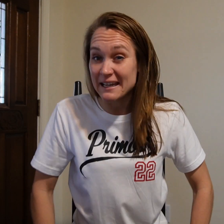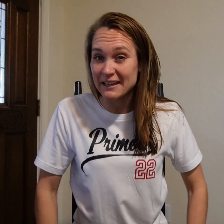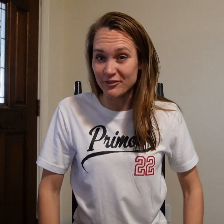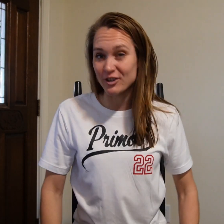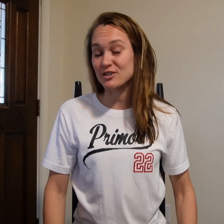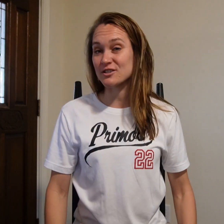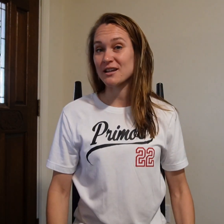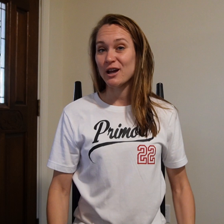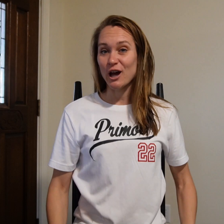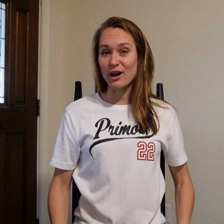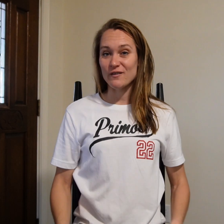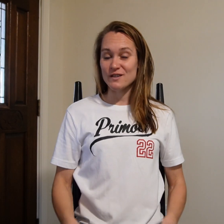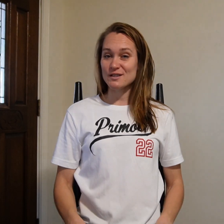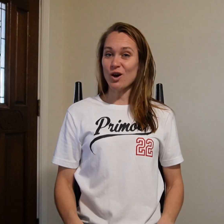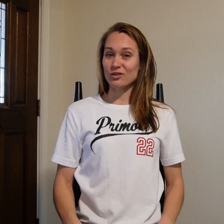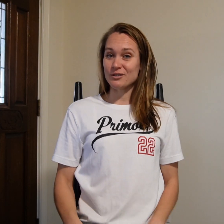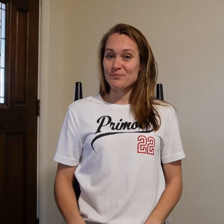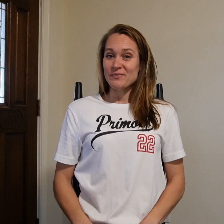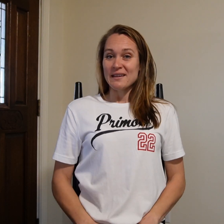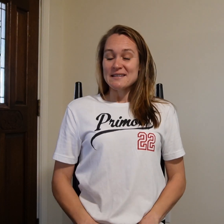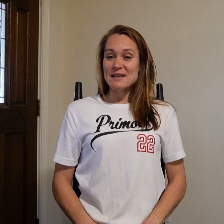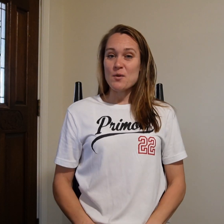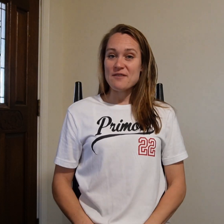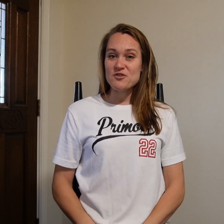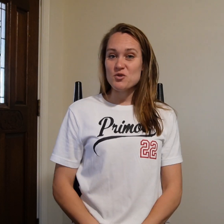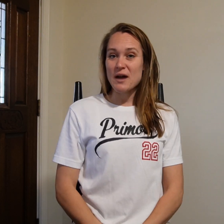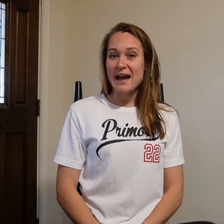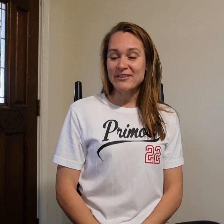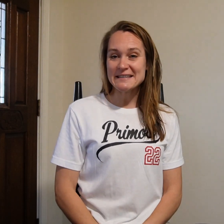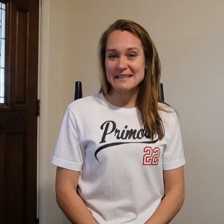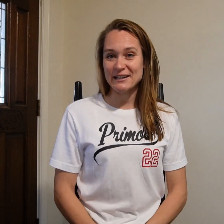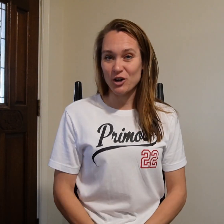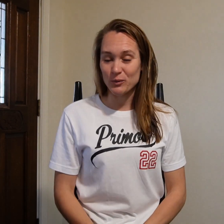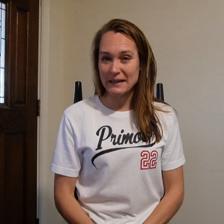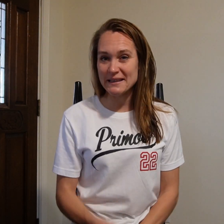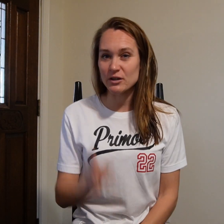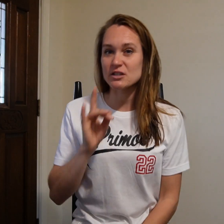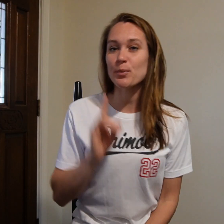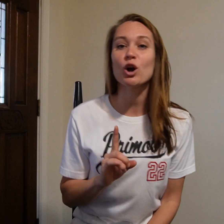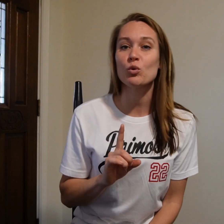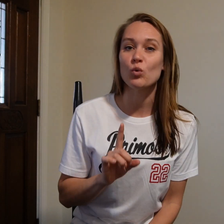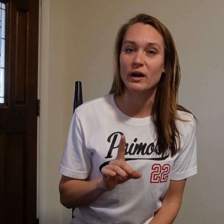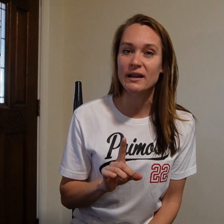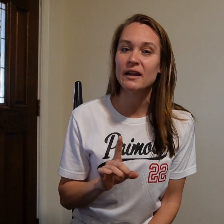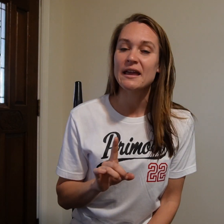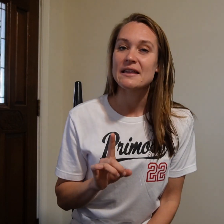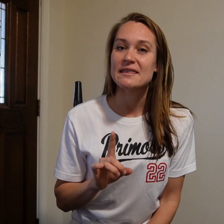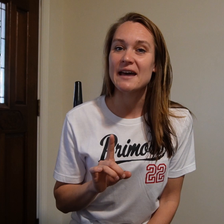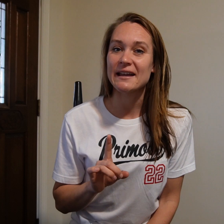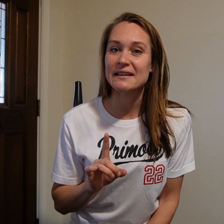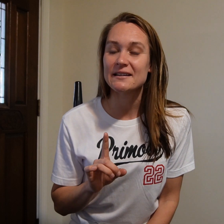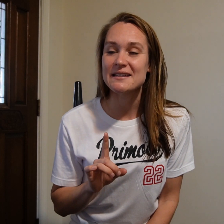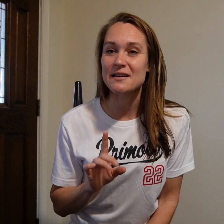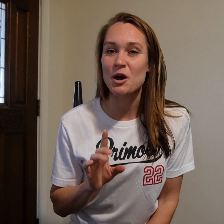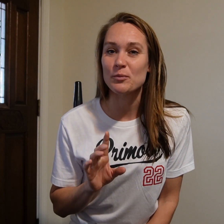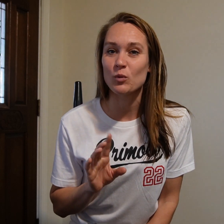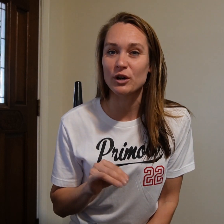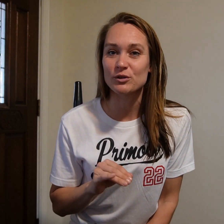second verse of the song. So if you haven't seen it already, there is a part 1 that that